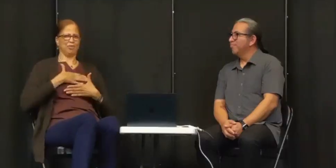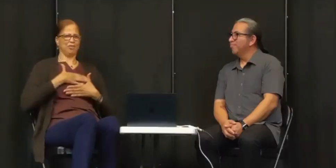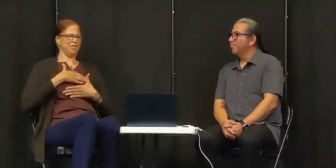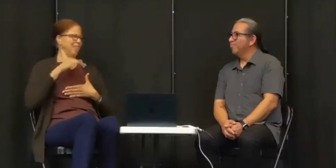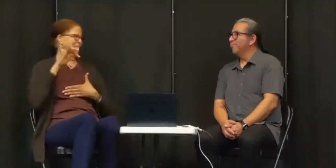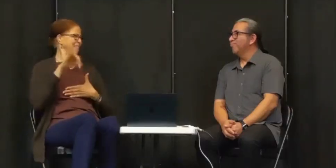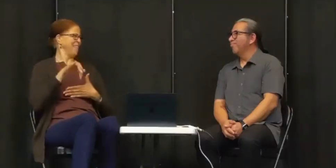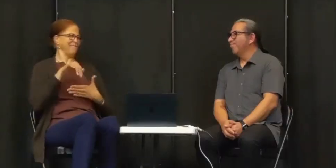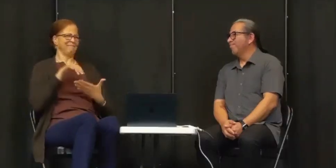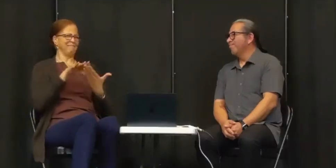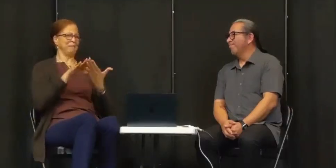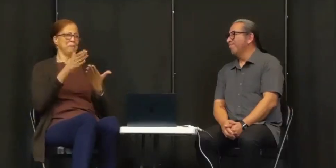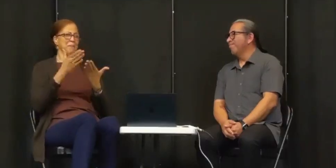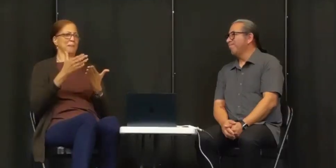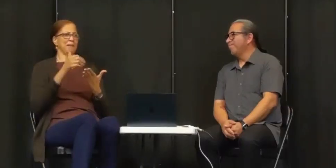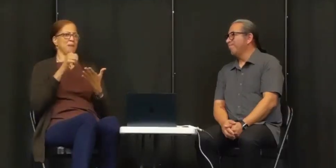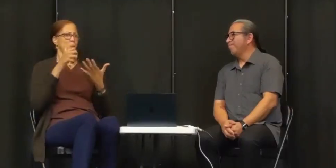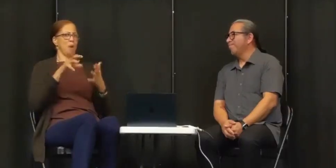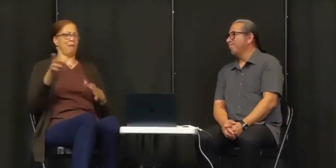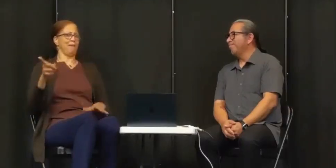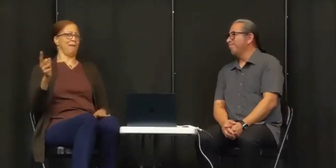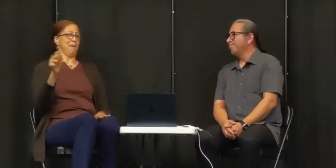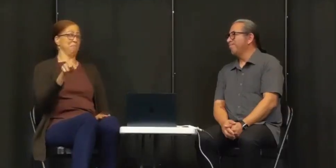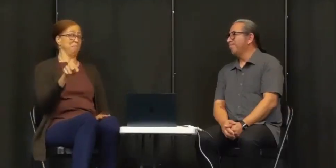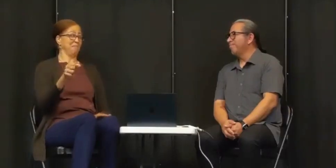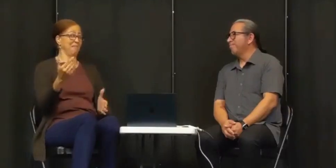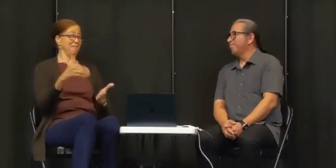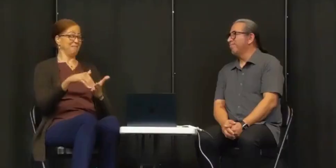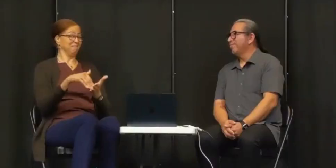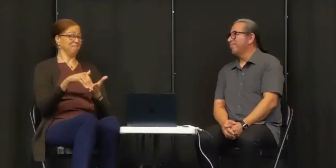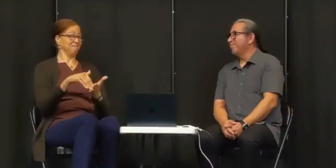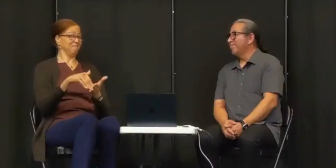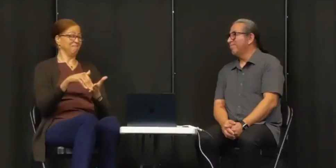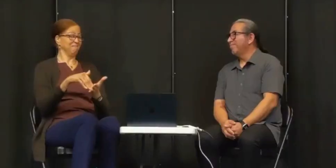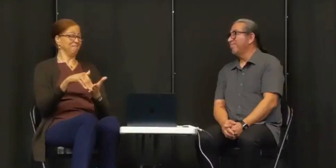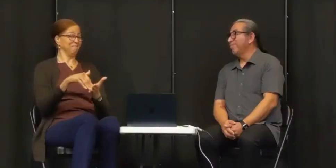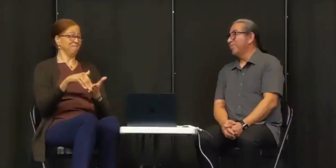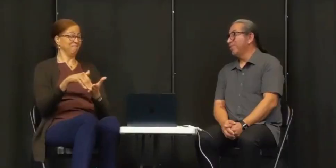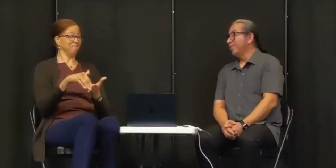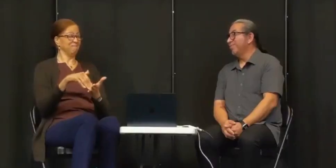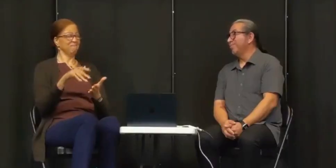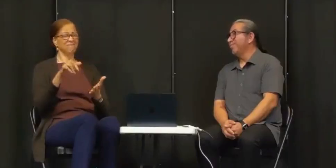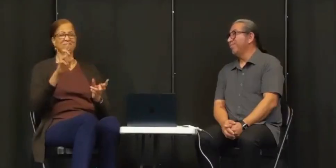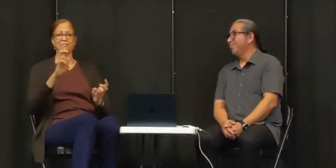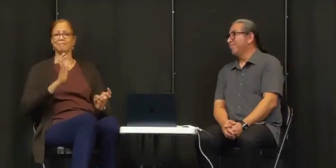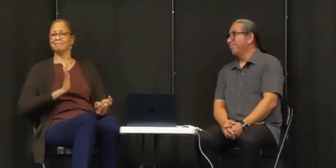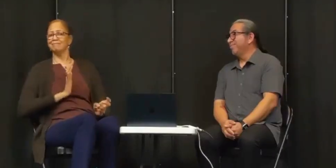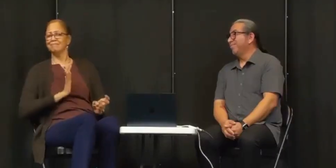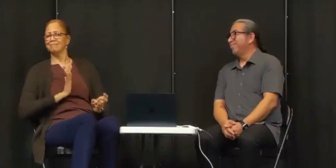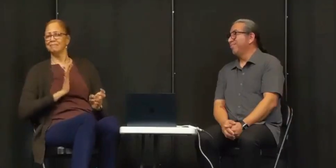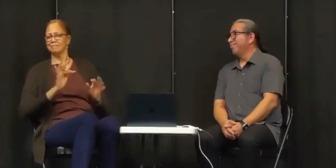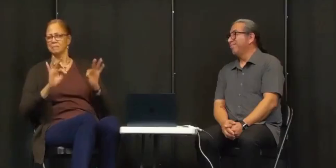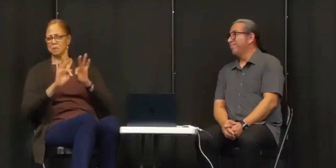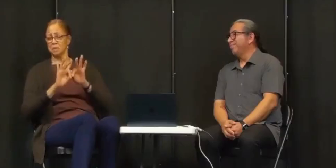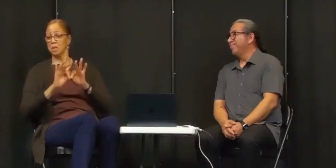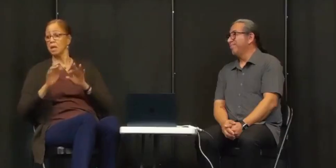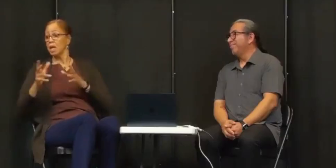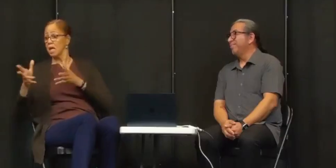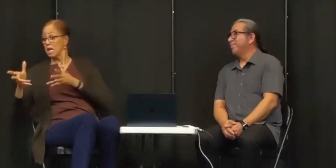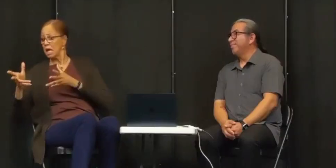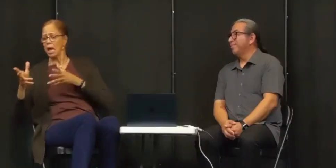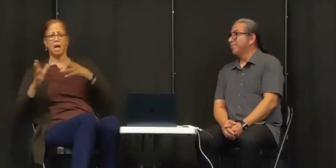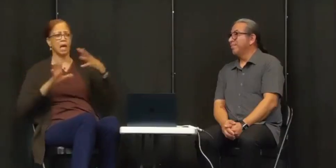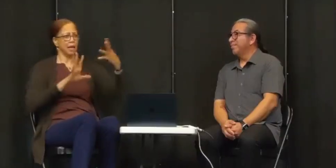And then, I feel like if you're just ignoring everybody and just talking to your deaf friend the whole time, maybe your family